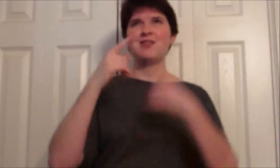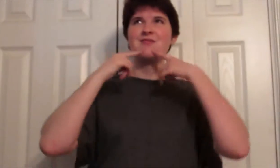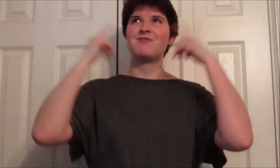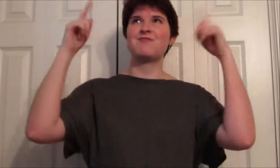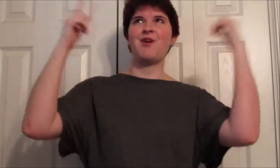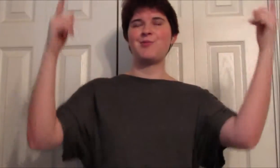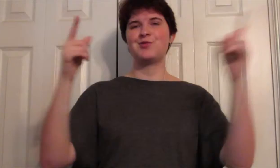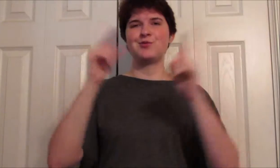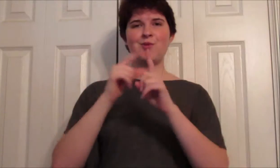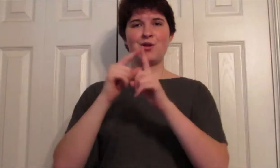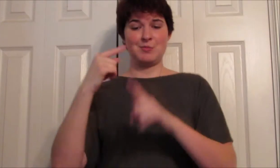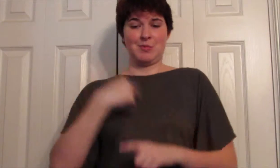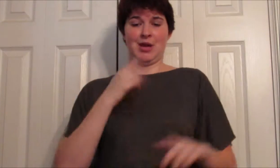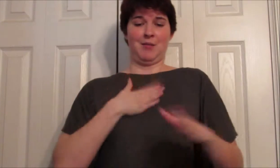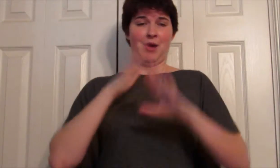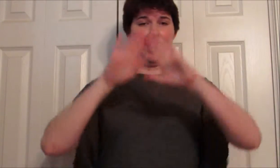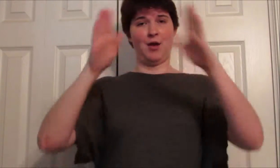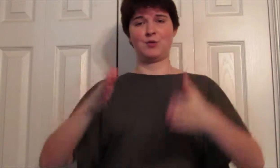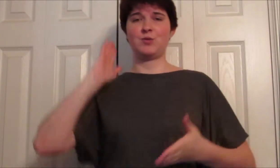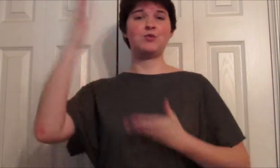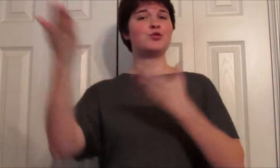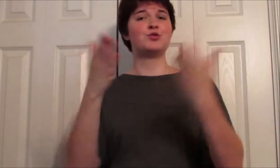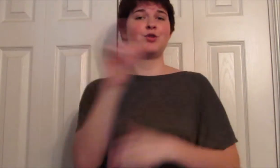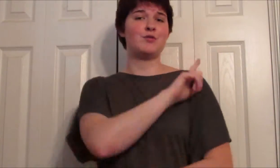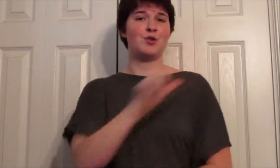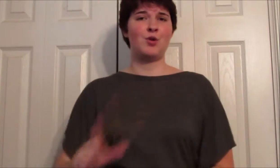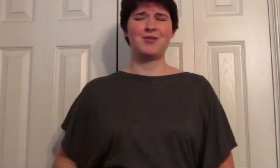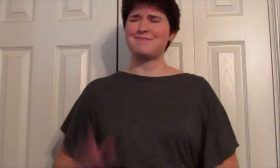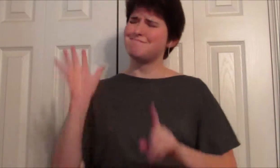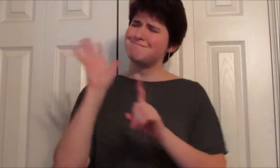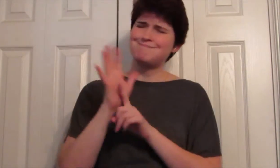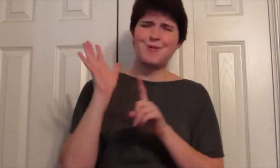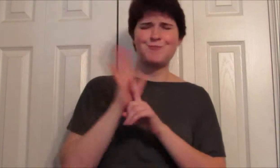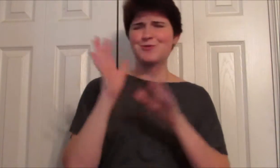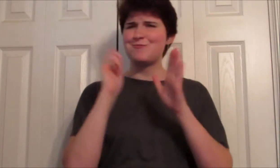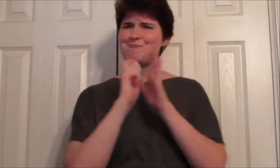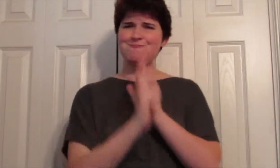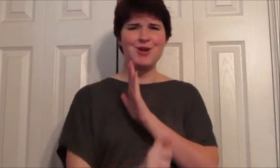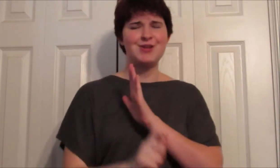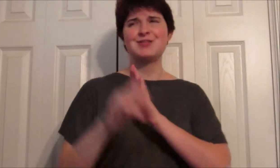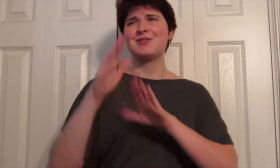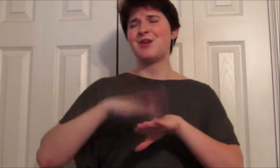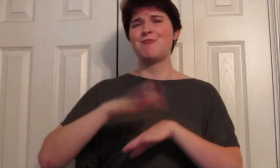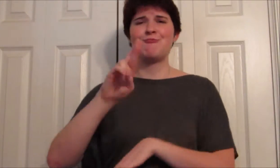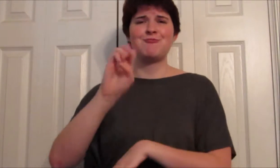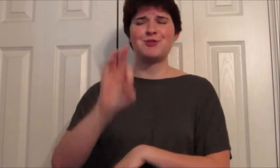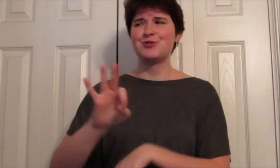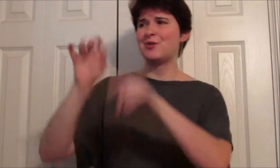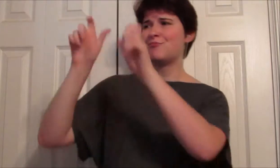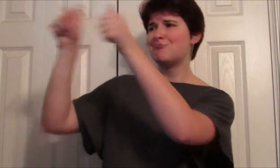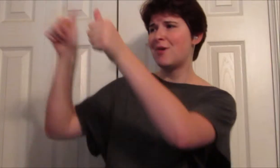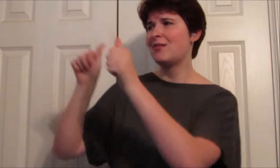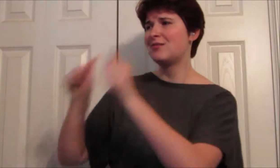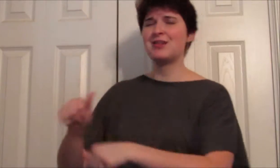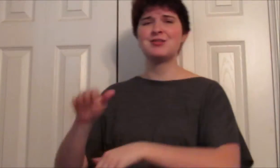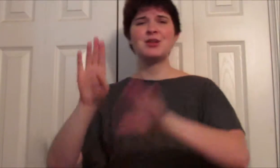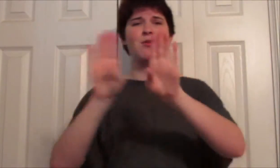"As for me and my household, we will serve the Lord." It's a popular passage among believers. It's on refrigerator magnets, on wall plaques,